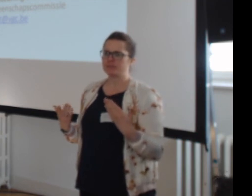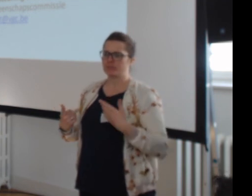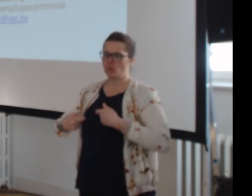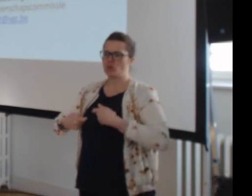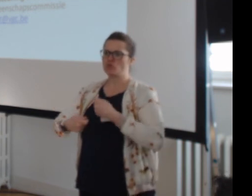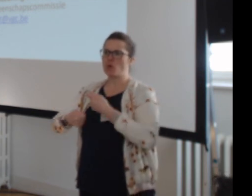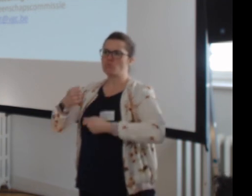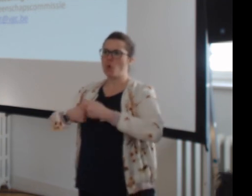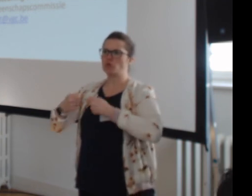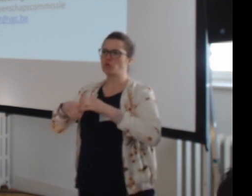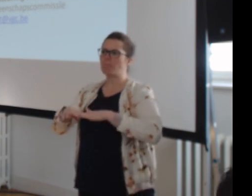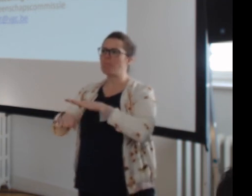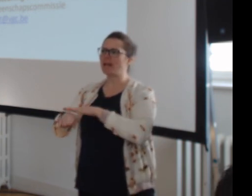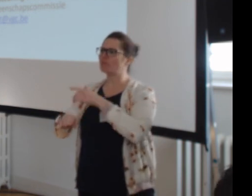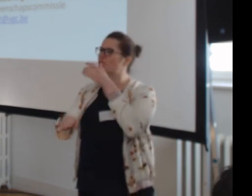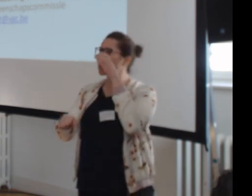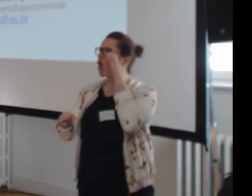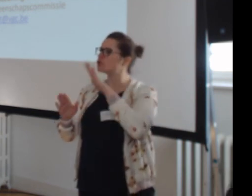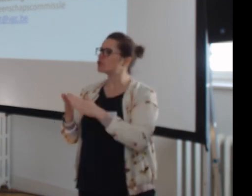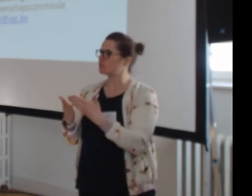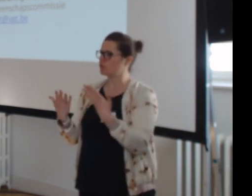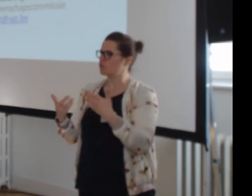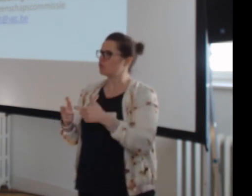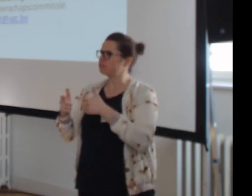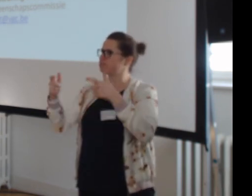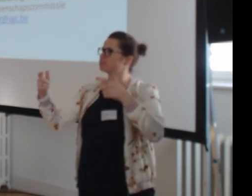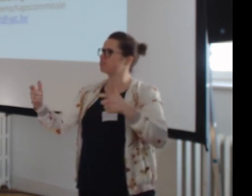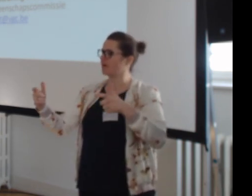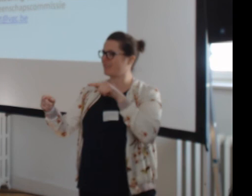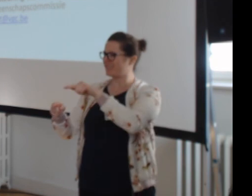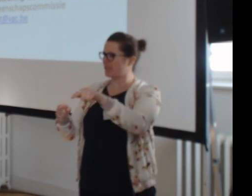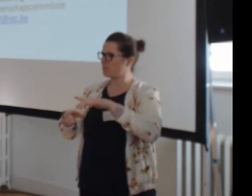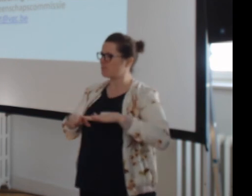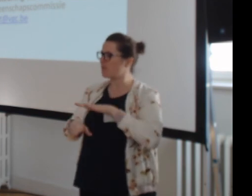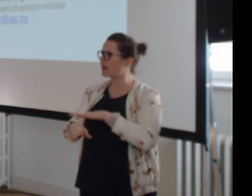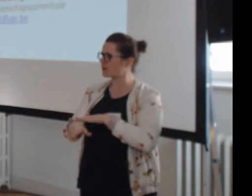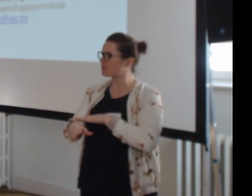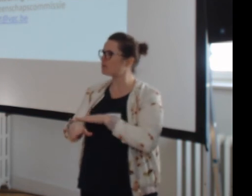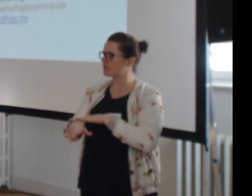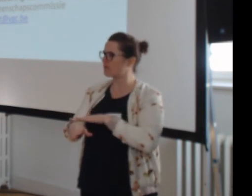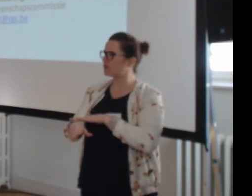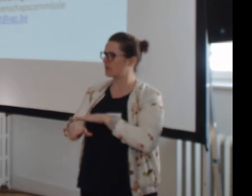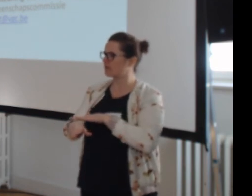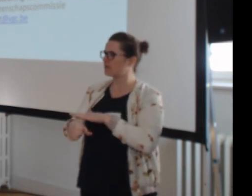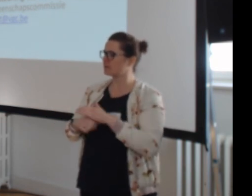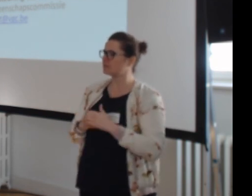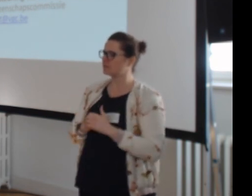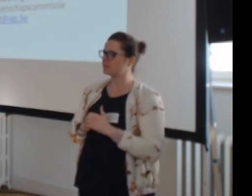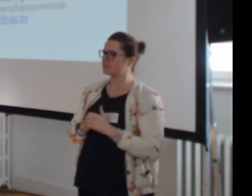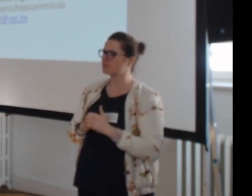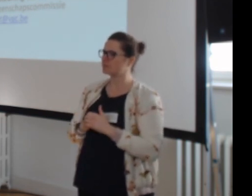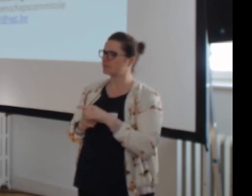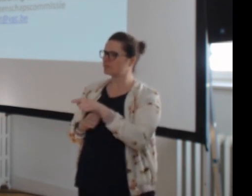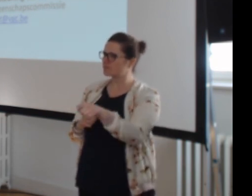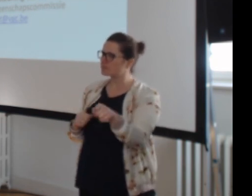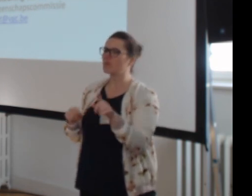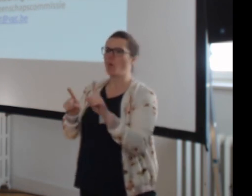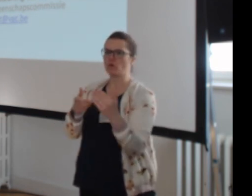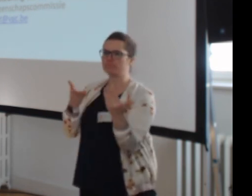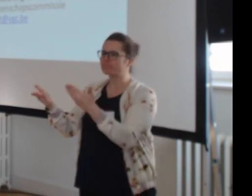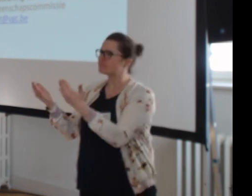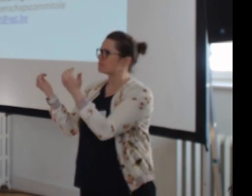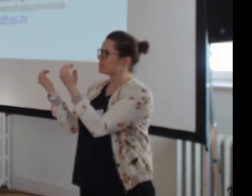commercial market for audiobooks, and that market is being served, is serving libraries as well